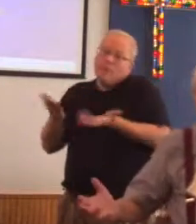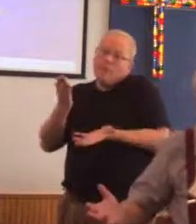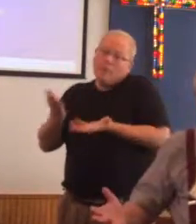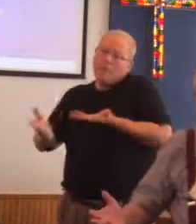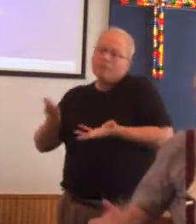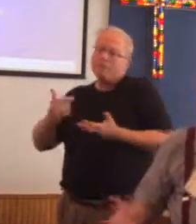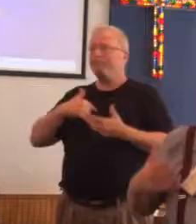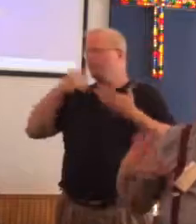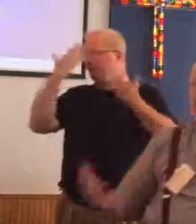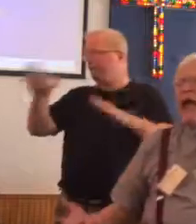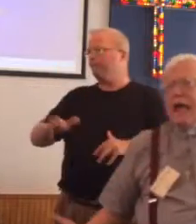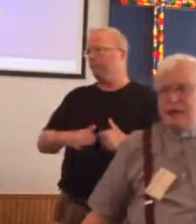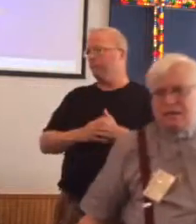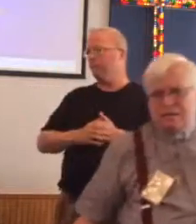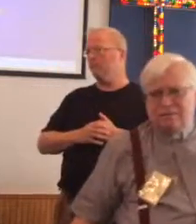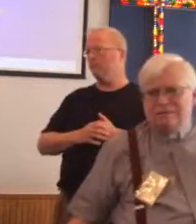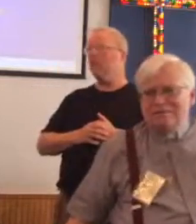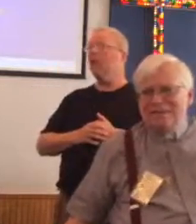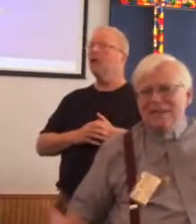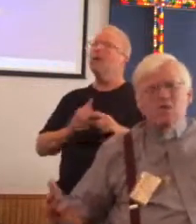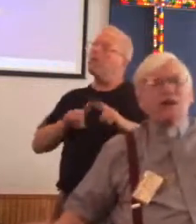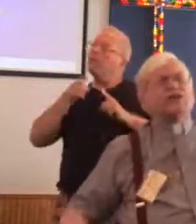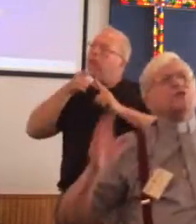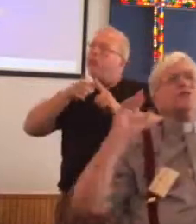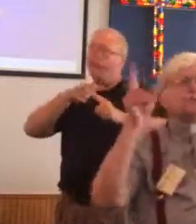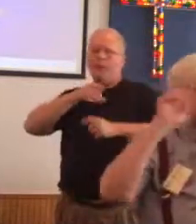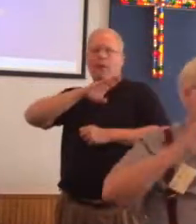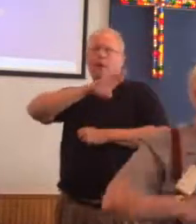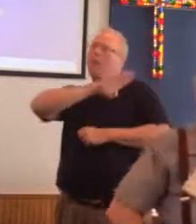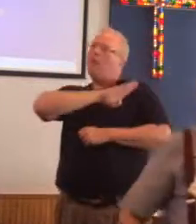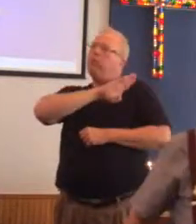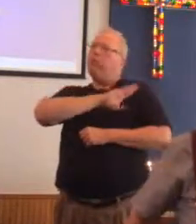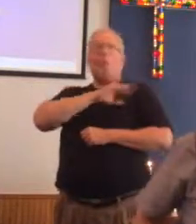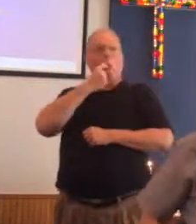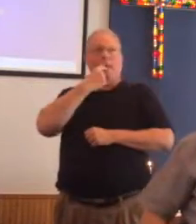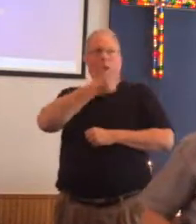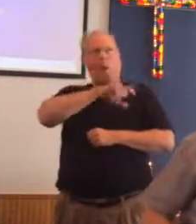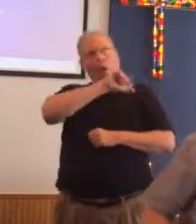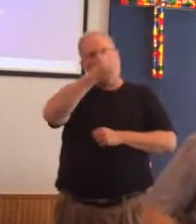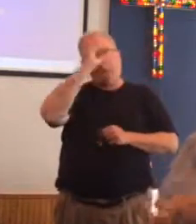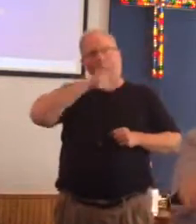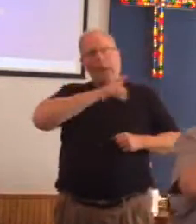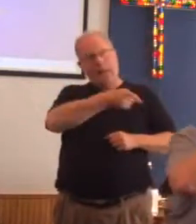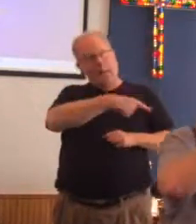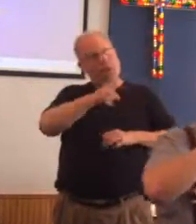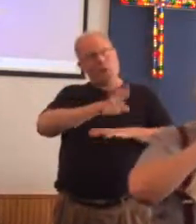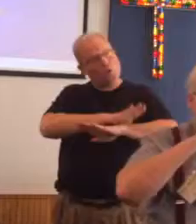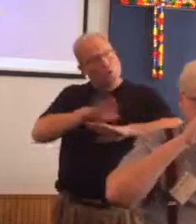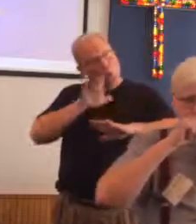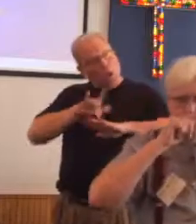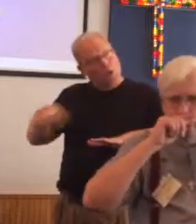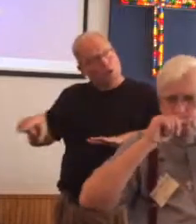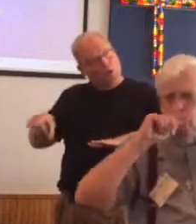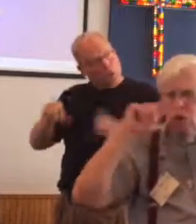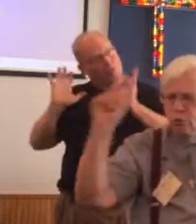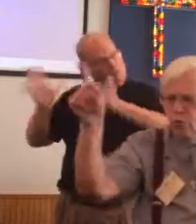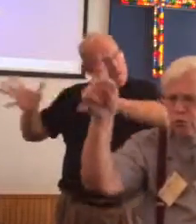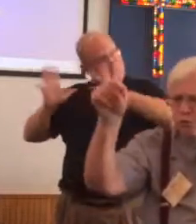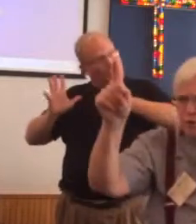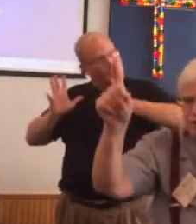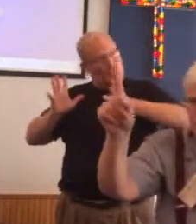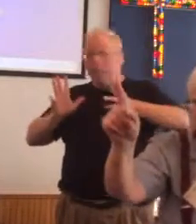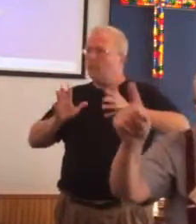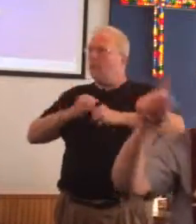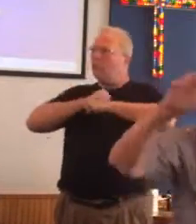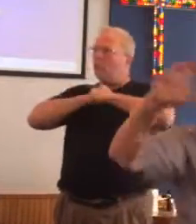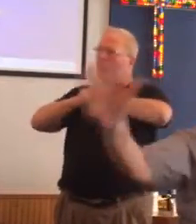You know, it doesn't matter. Either way, she was protected in his fields. Now,